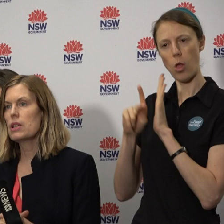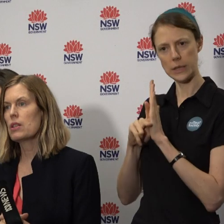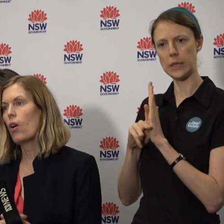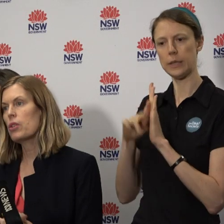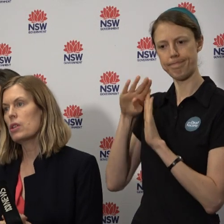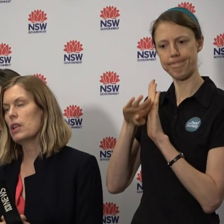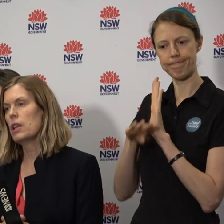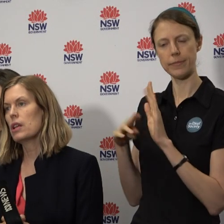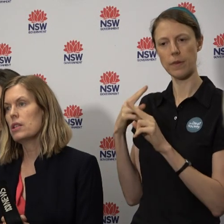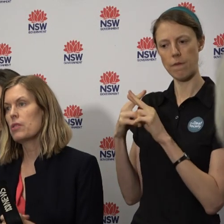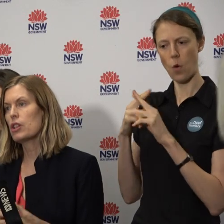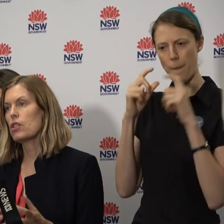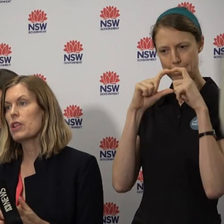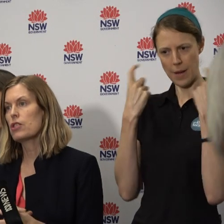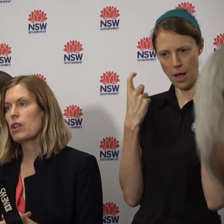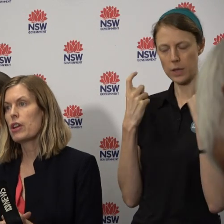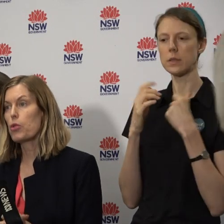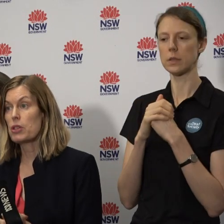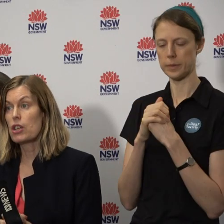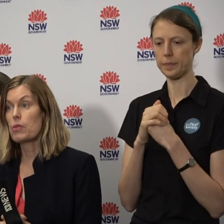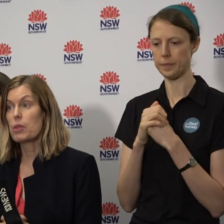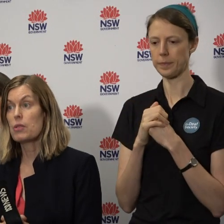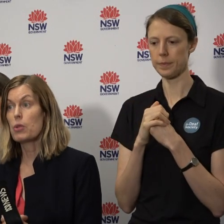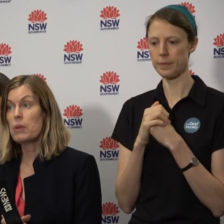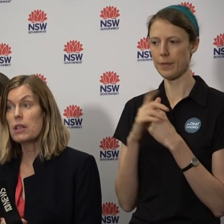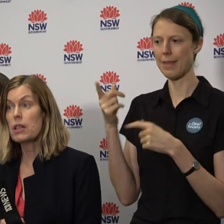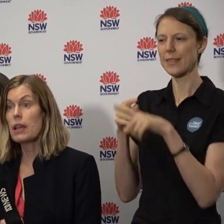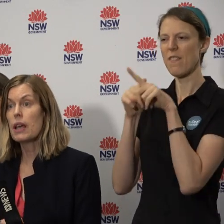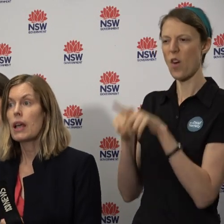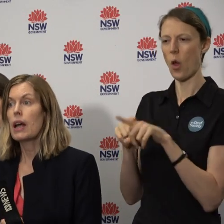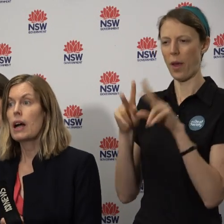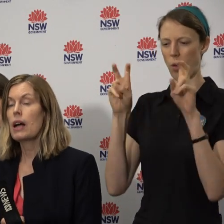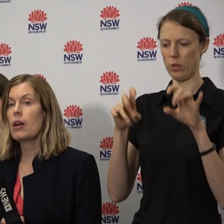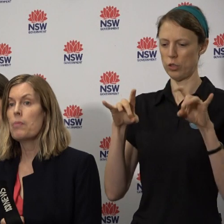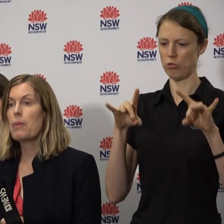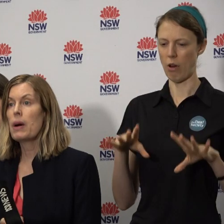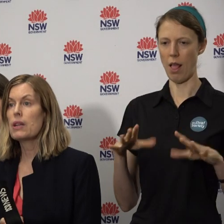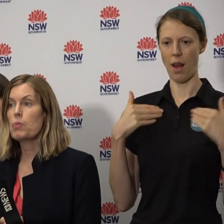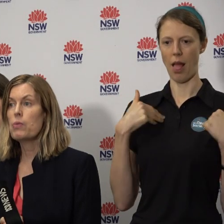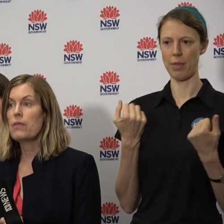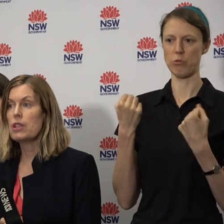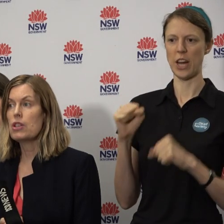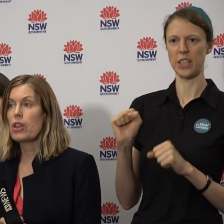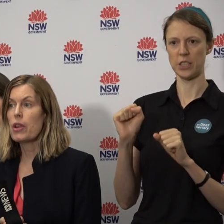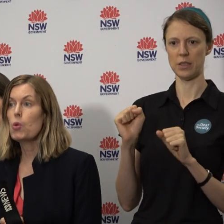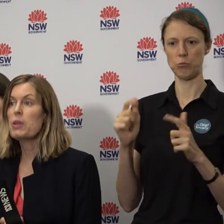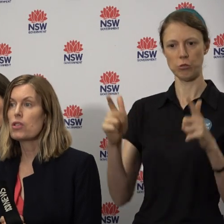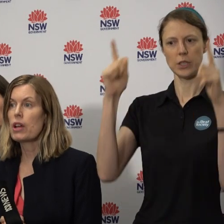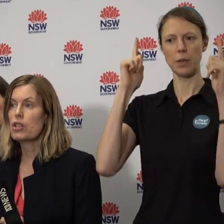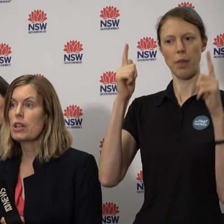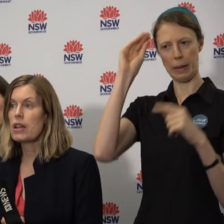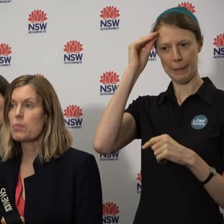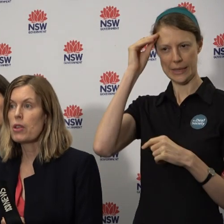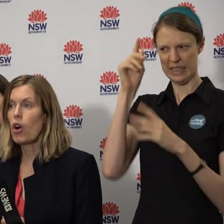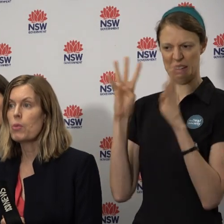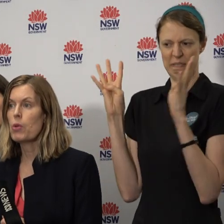mask policies on the consideration of the Australian Health Protection Principal Committee today. but we would envisage that there will be a